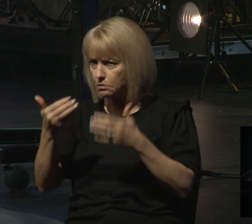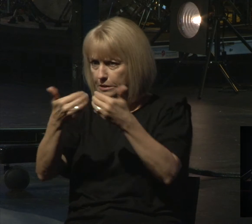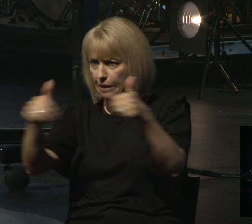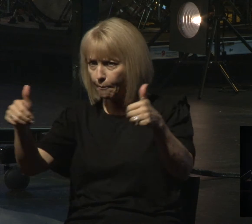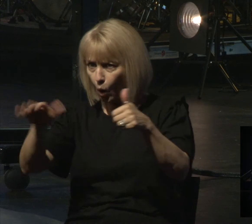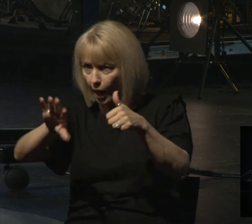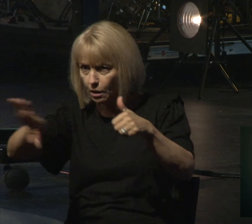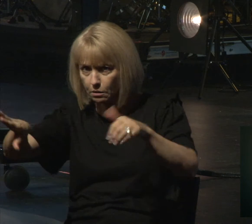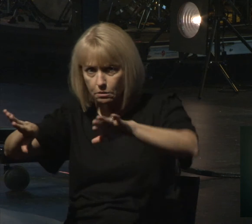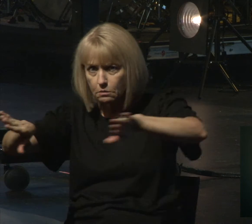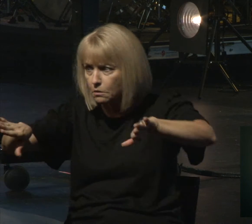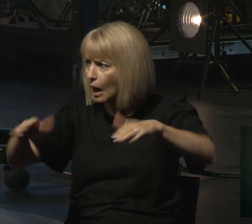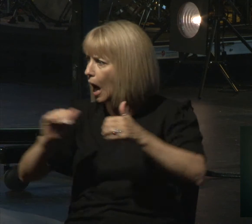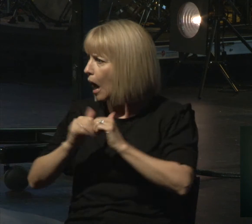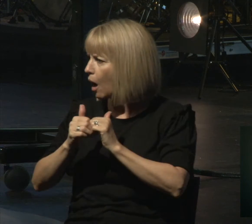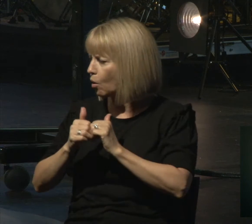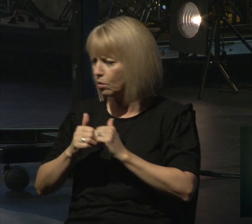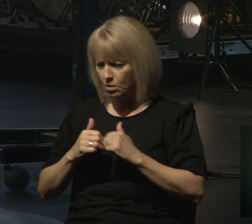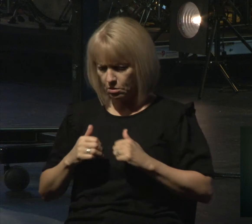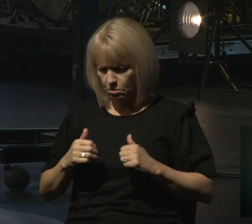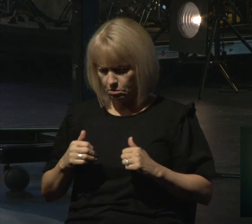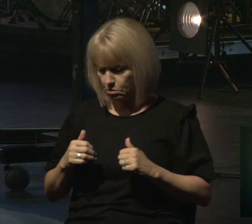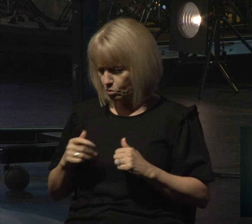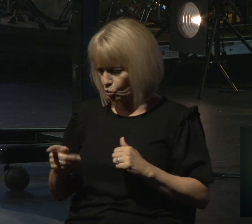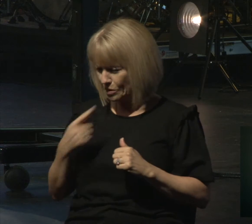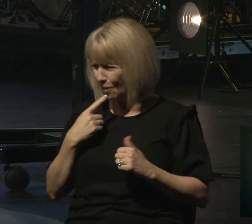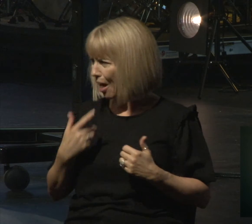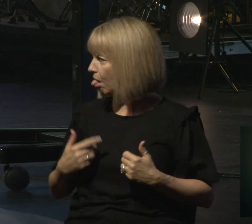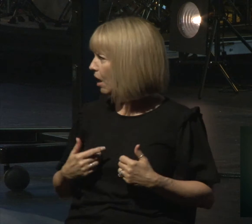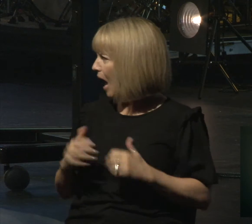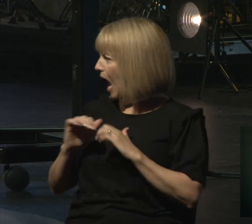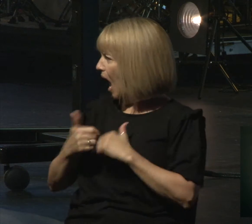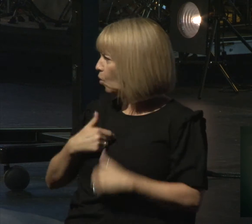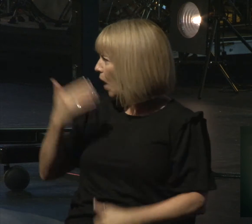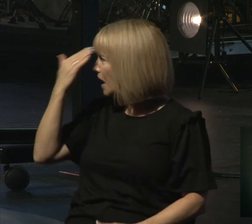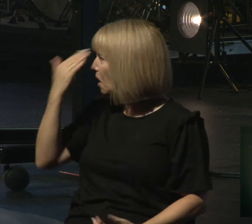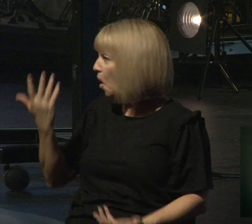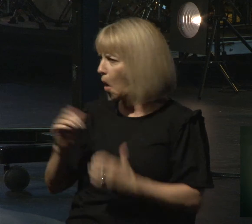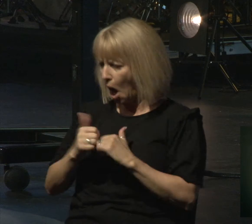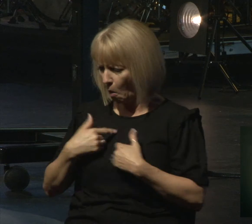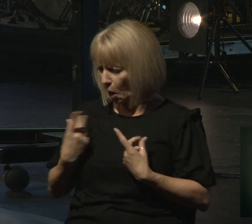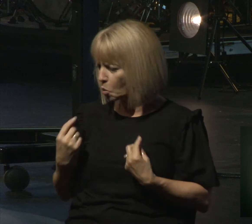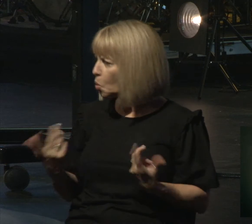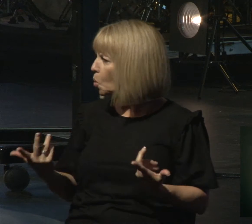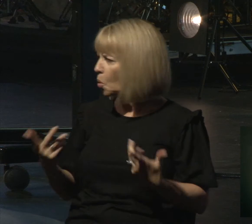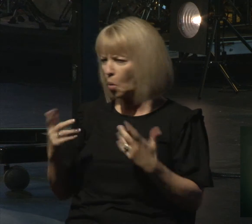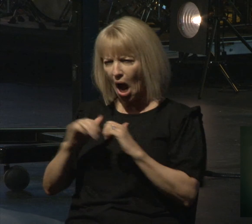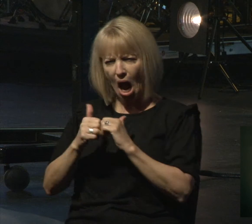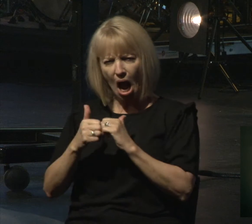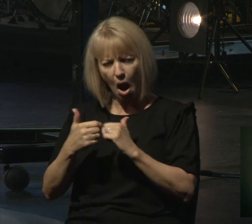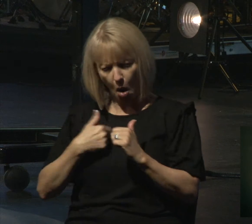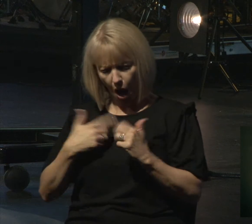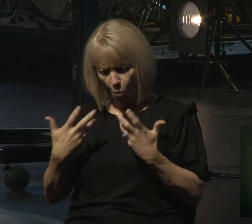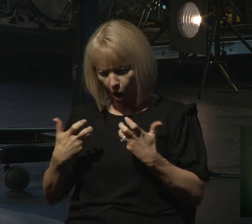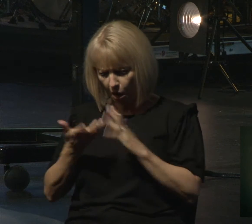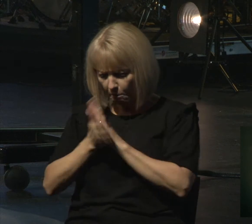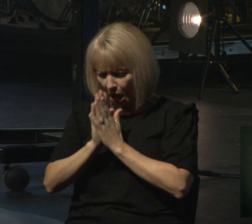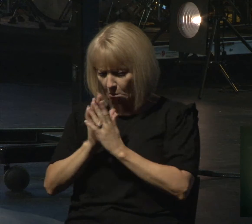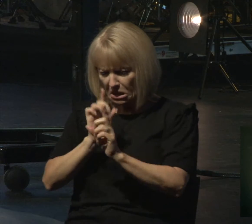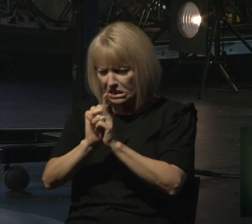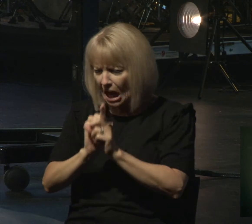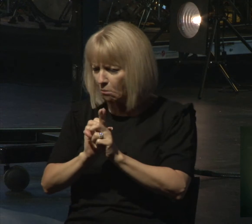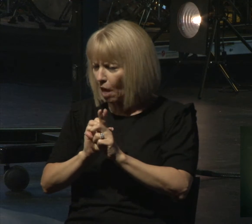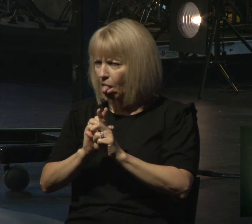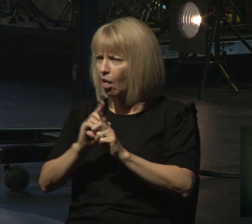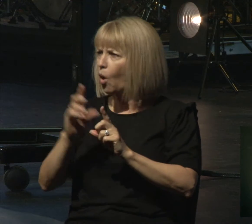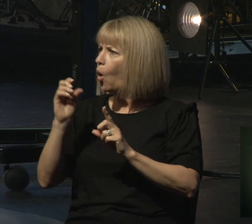Now, how do they separate themselves? How do they know whether they're just part of the crowd or one of the